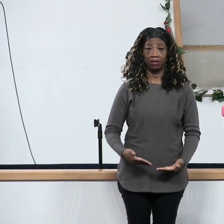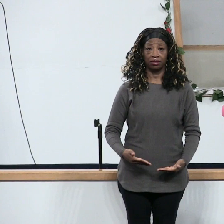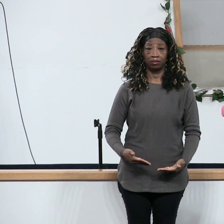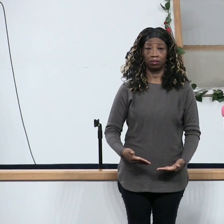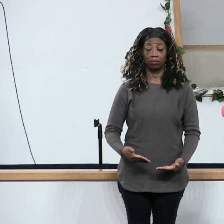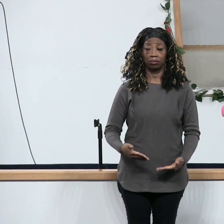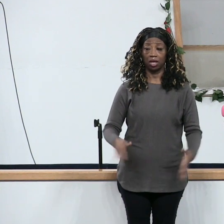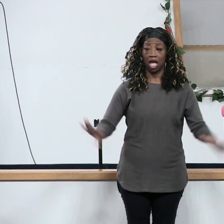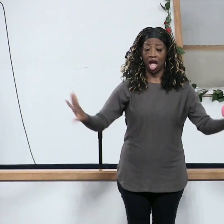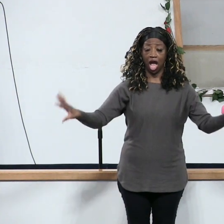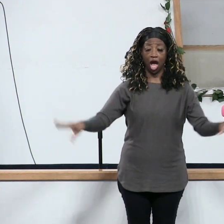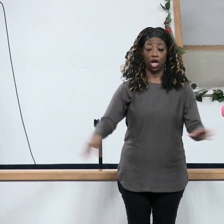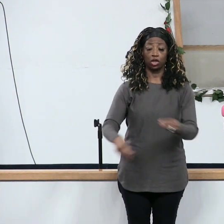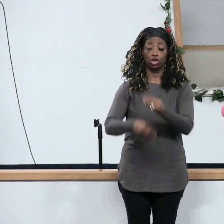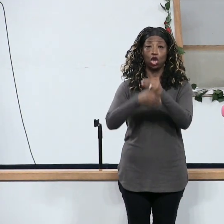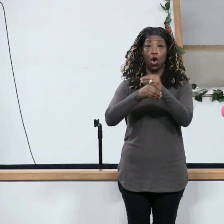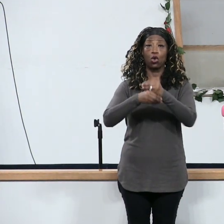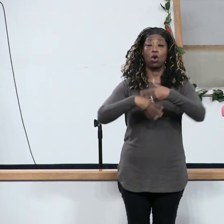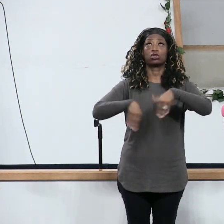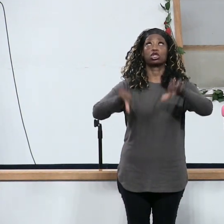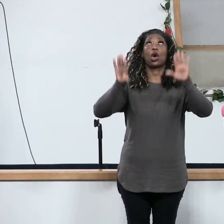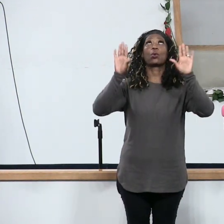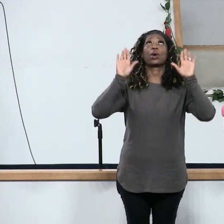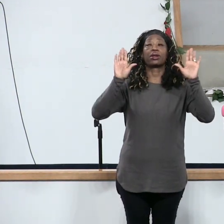total surrender,